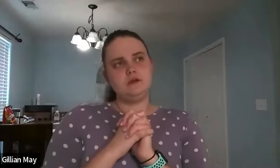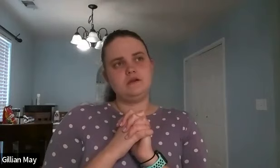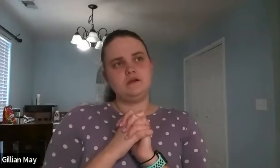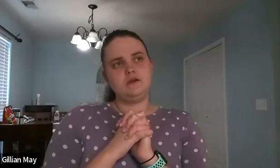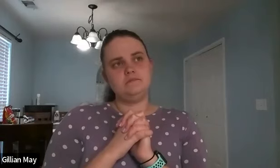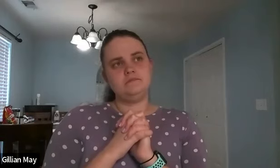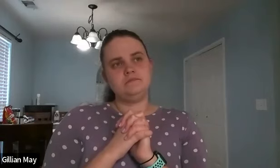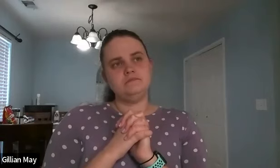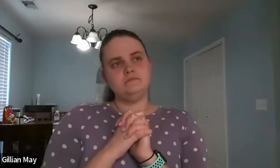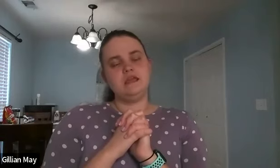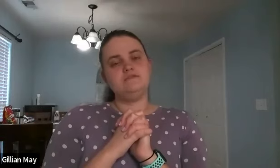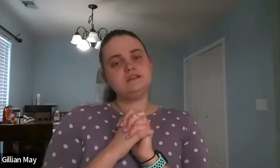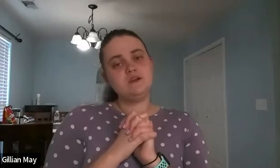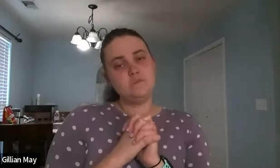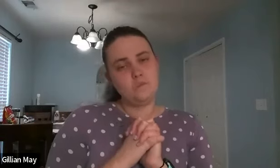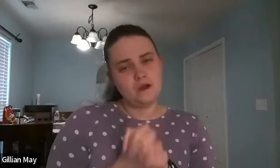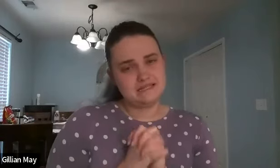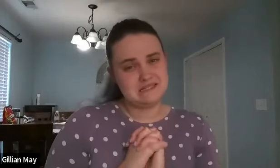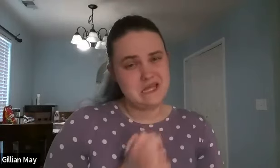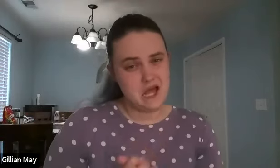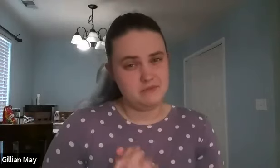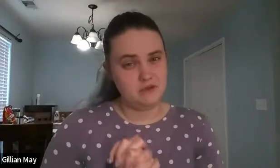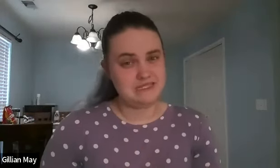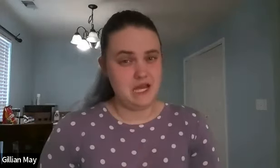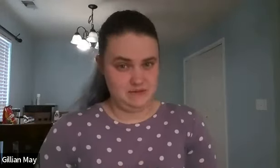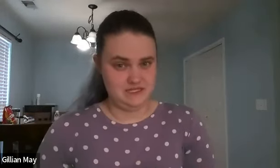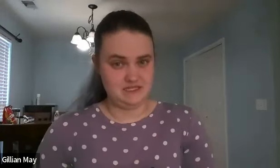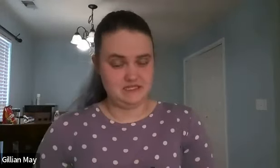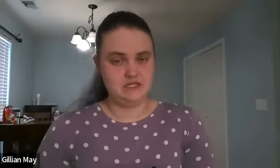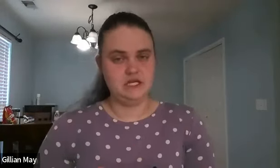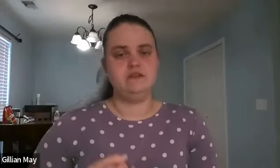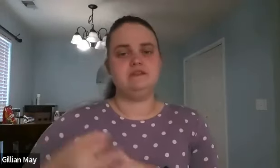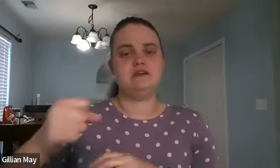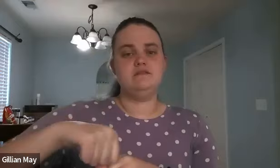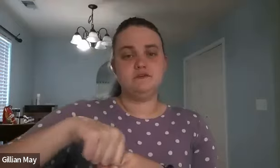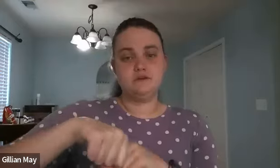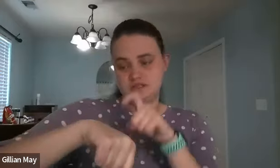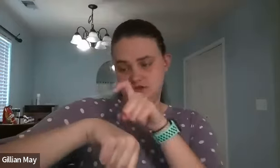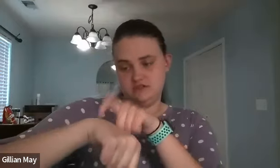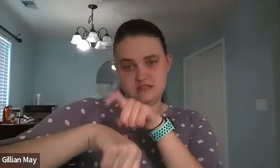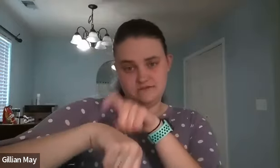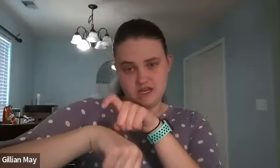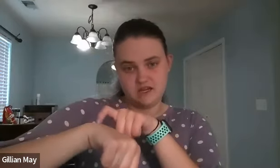where? If you're asking what is the time, like what time is it? The sign for, you do the sign for